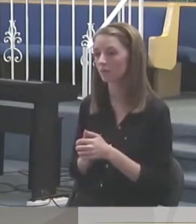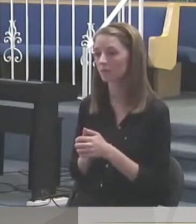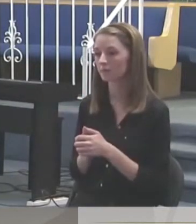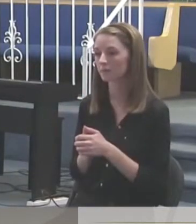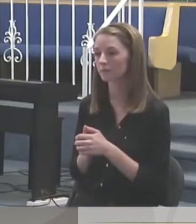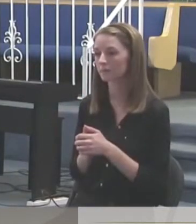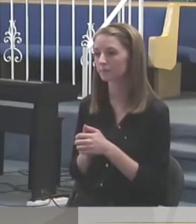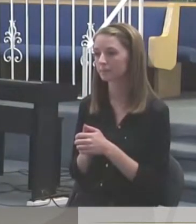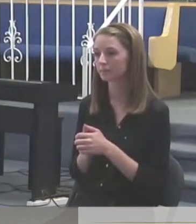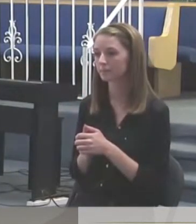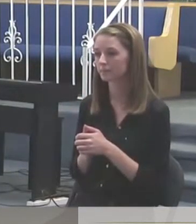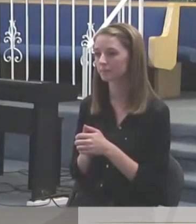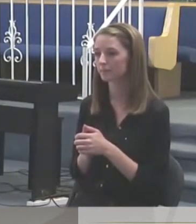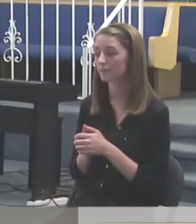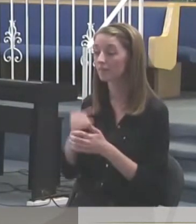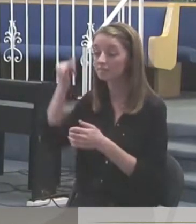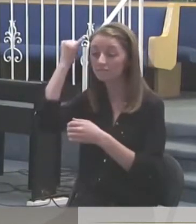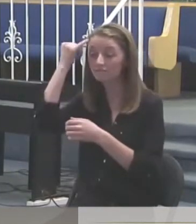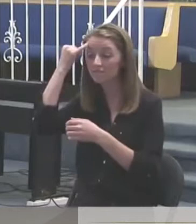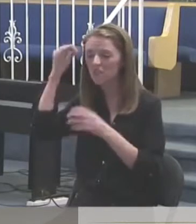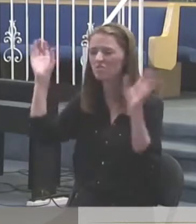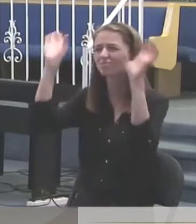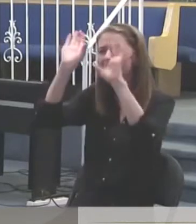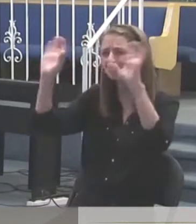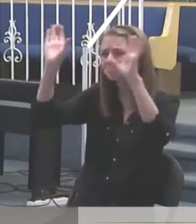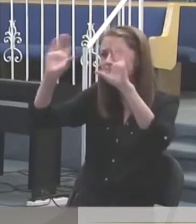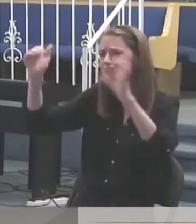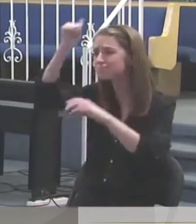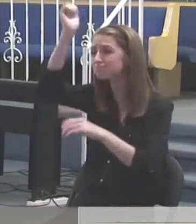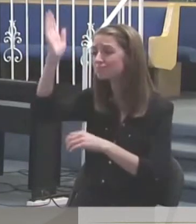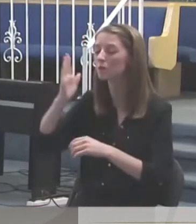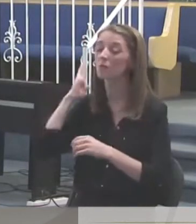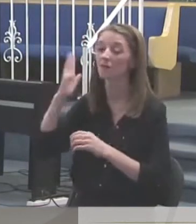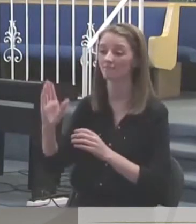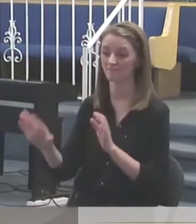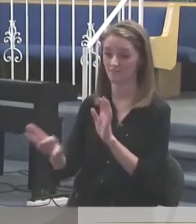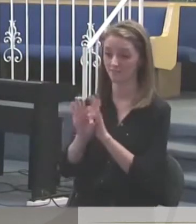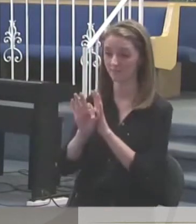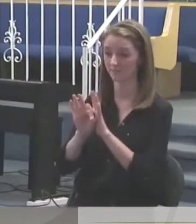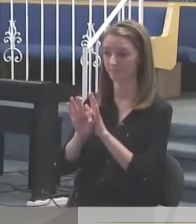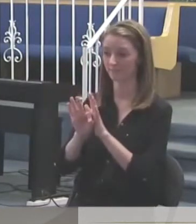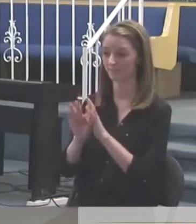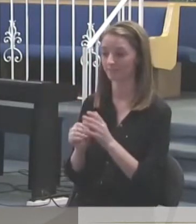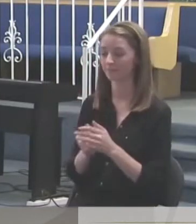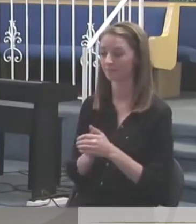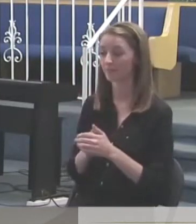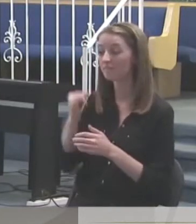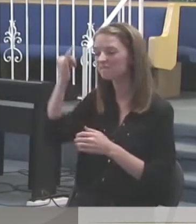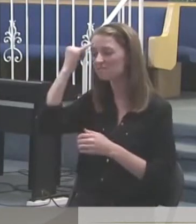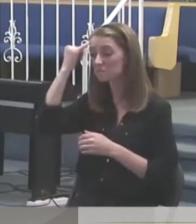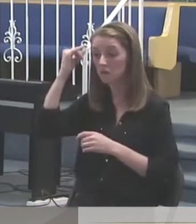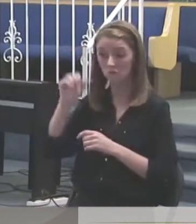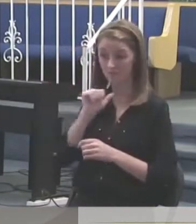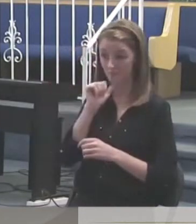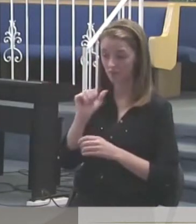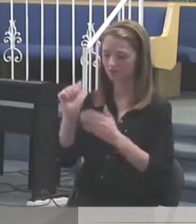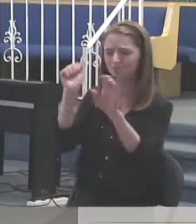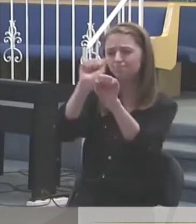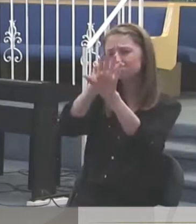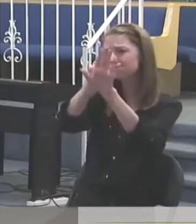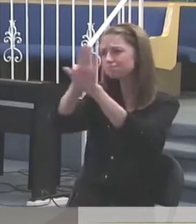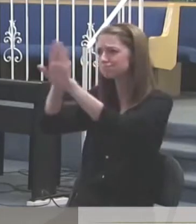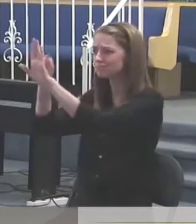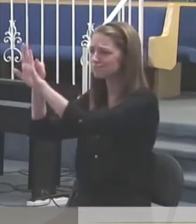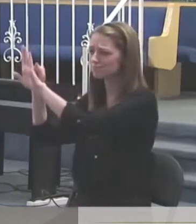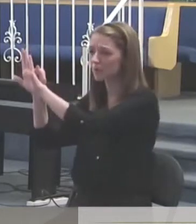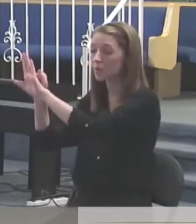No. If you are seeking, you will find it. If you are knocking, it will